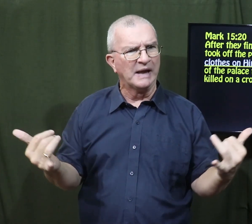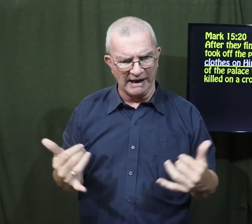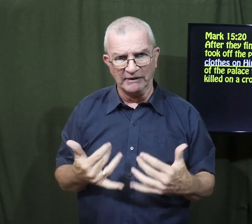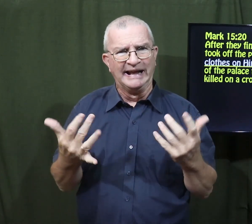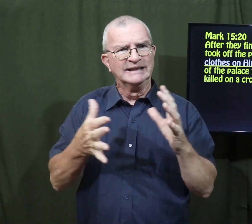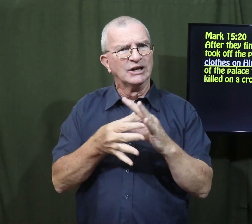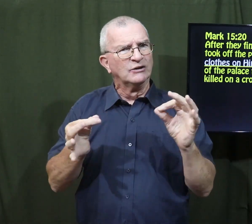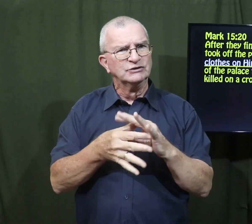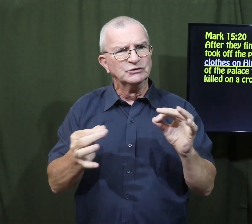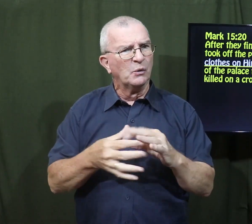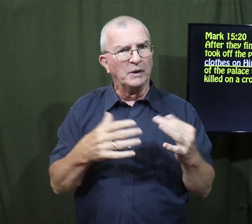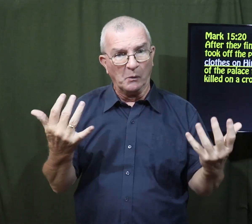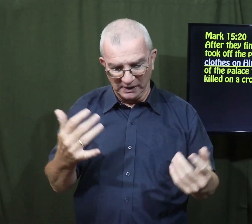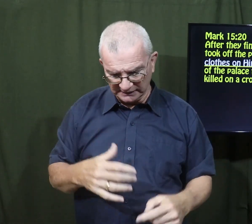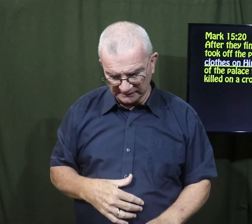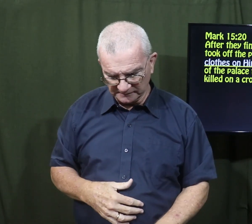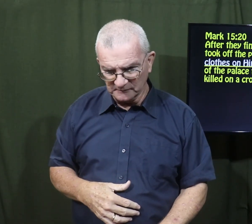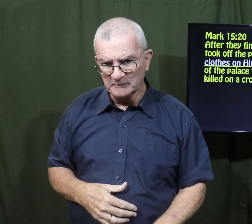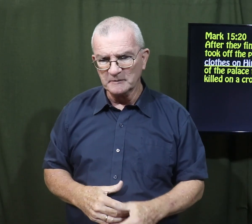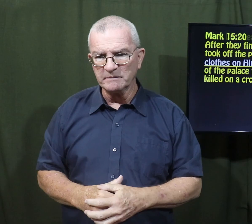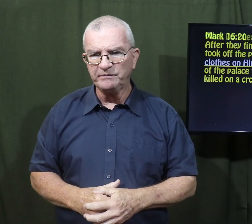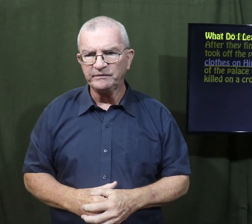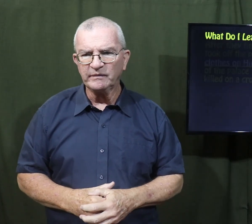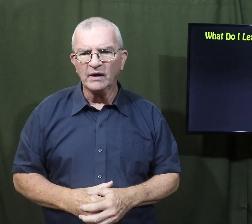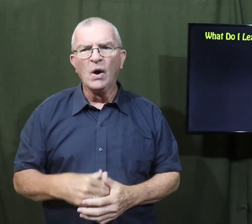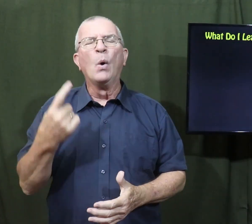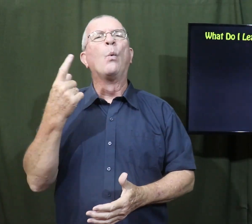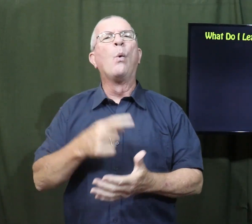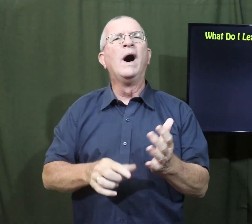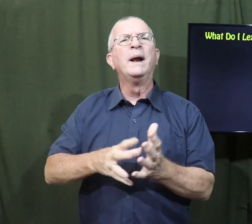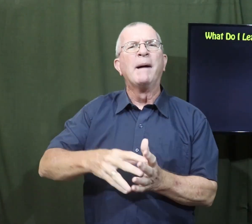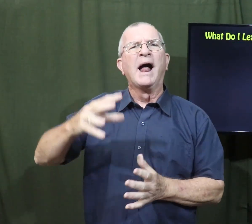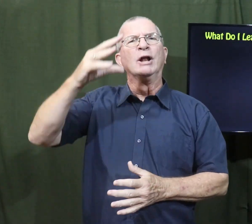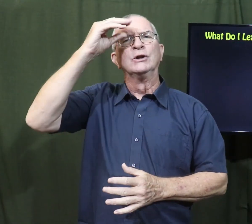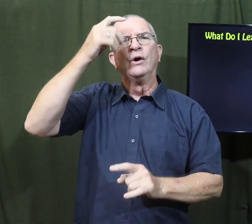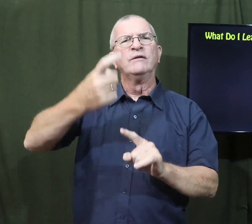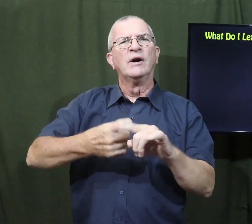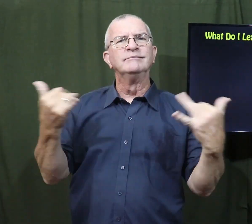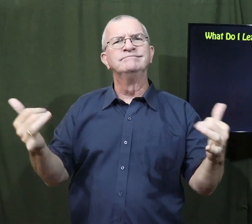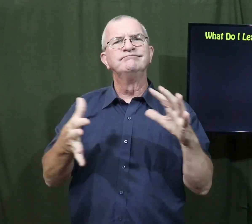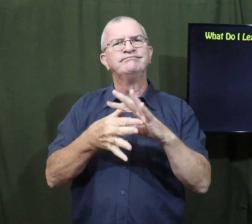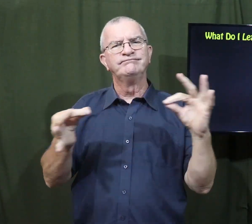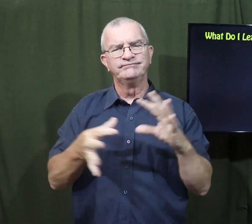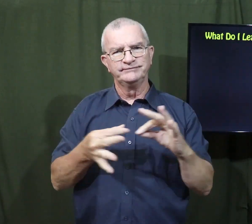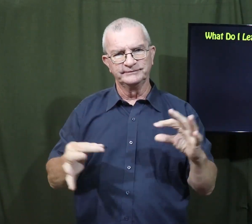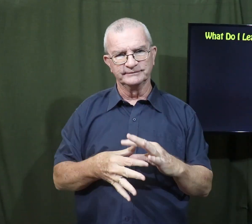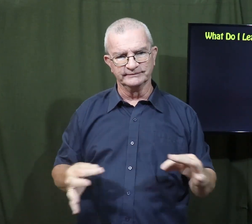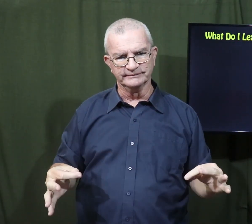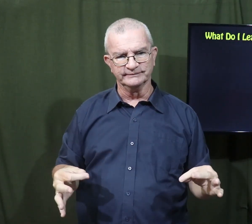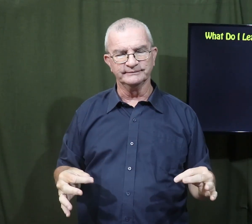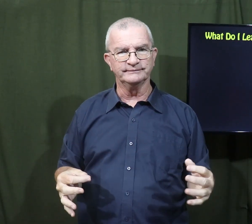part. So what can I learn from this story?